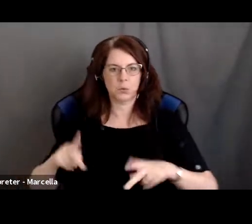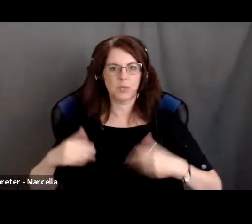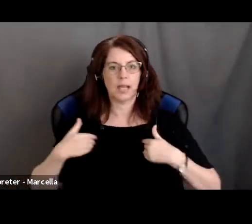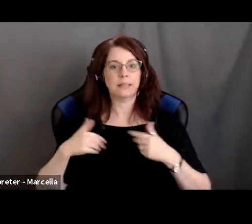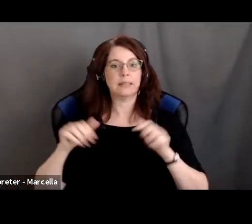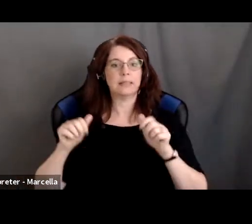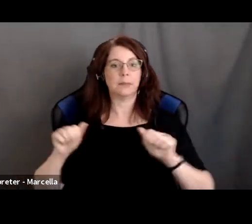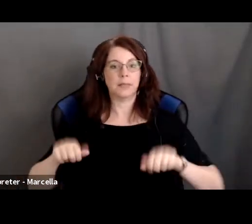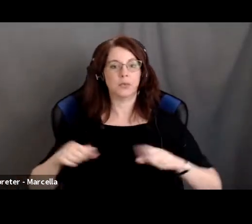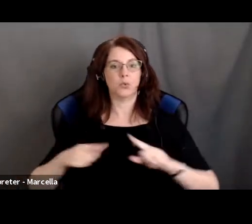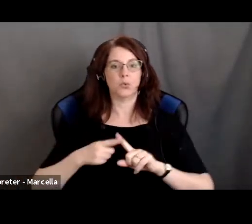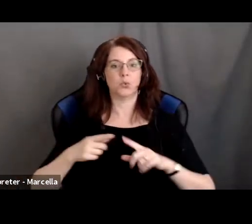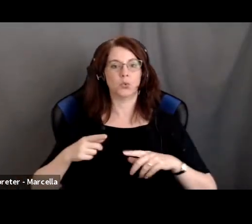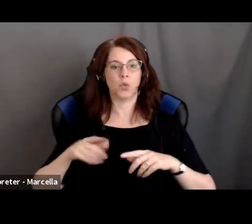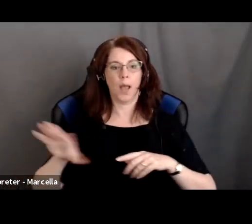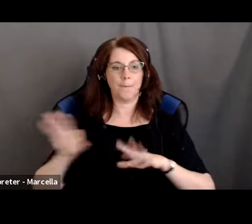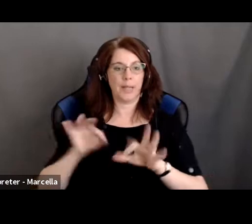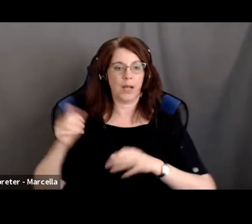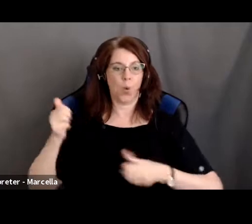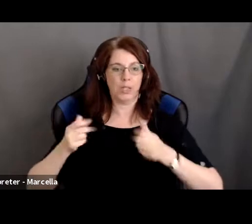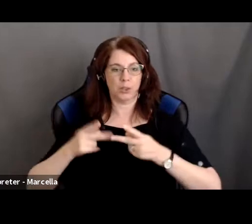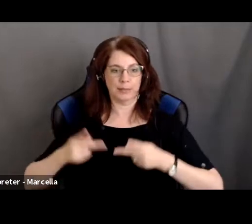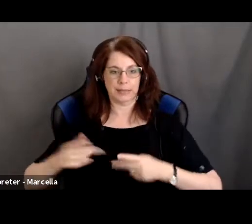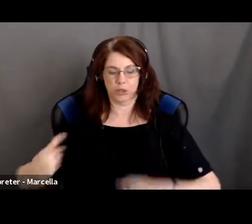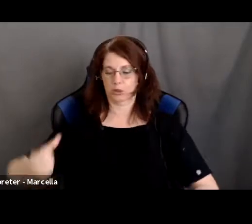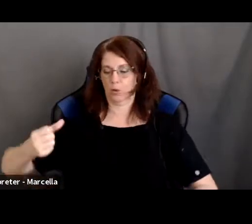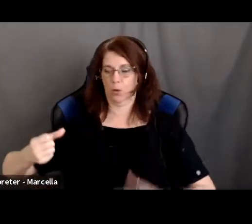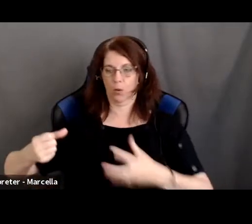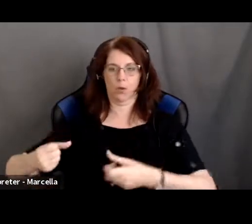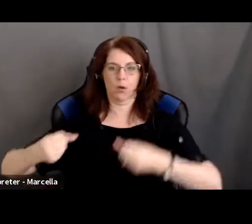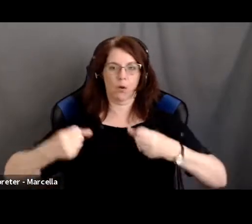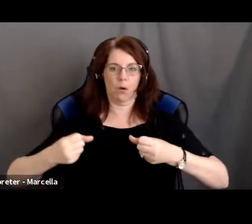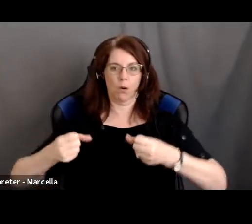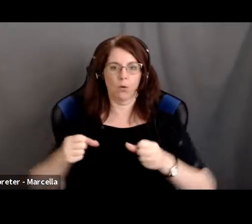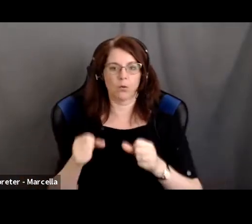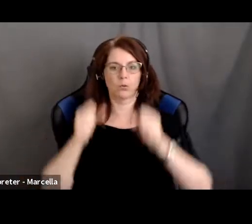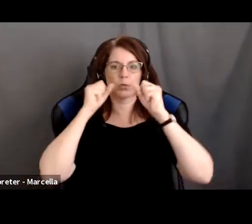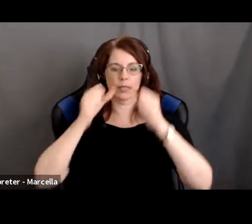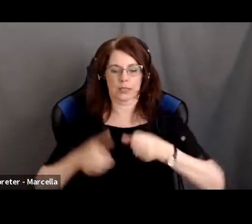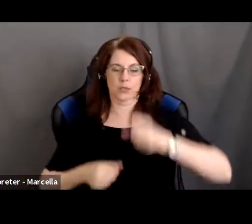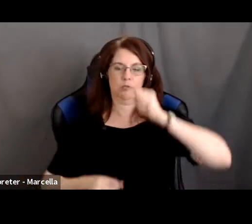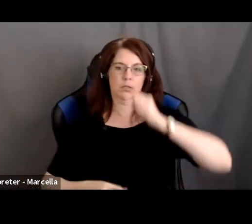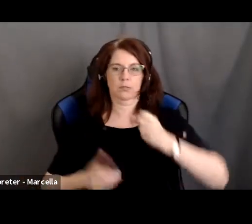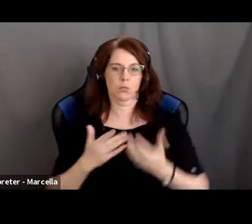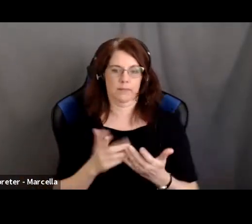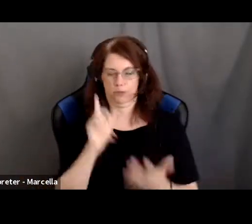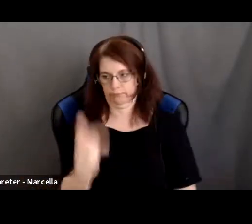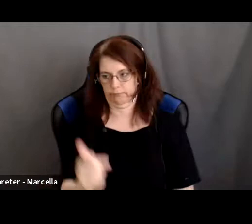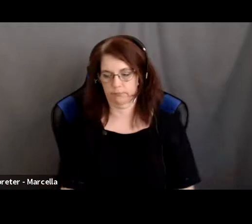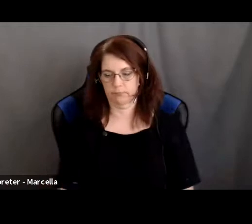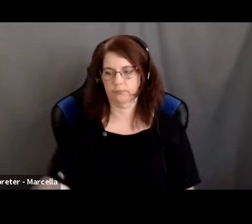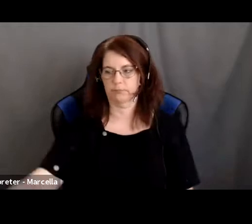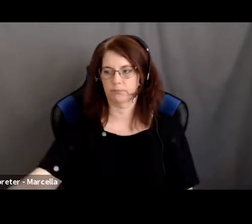freedom to choose what position they're going to hold that cup in to drink their liquid.